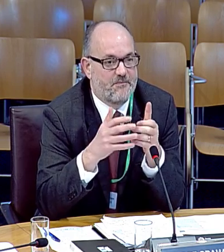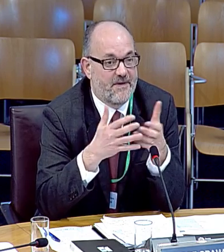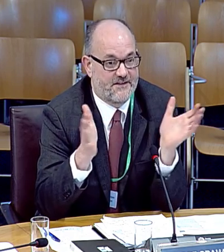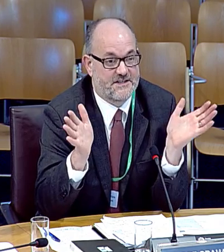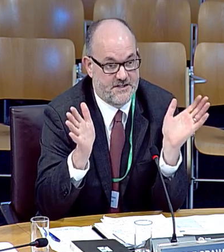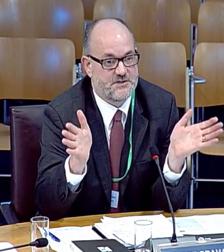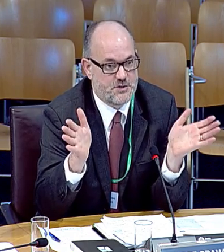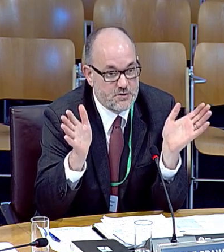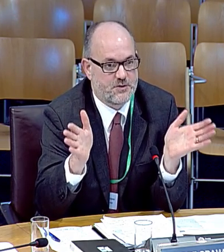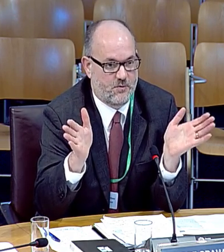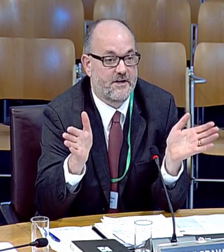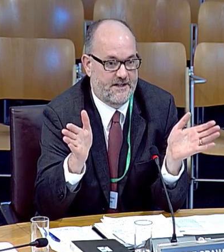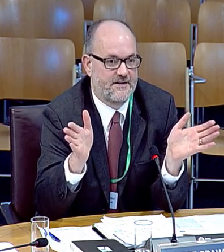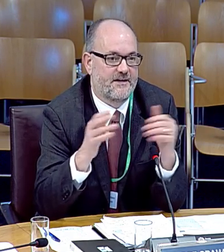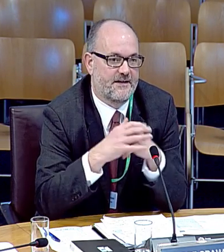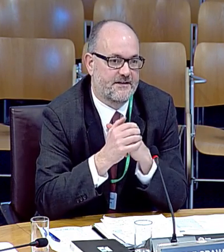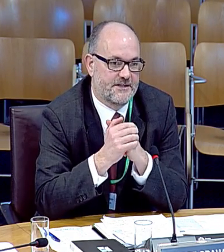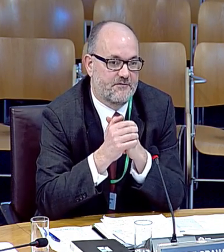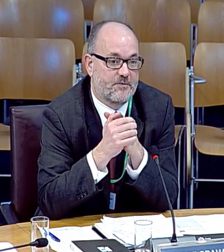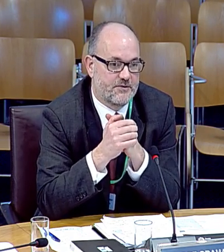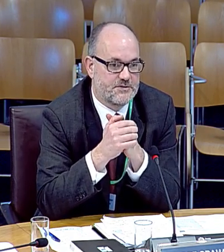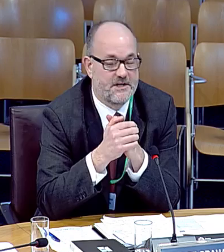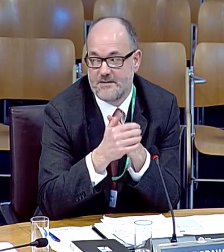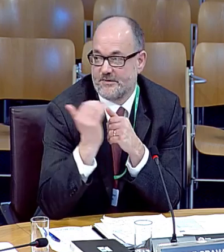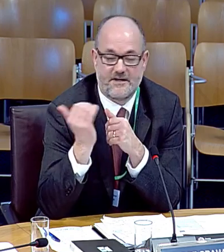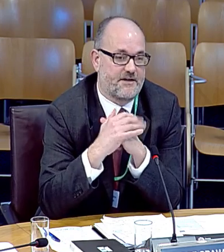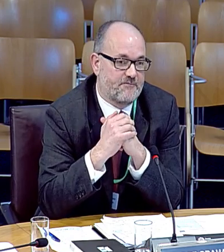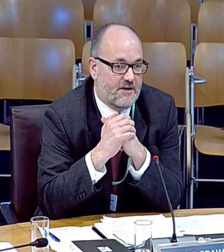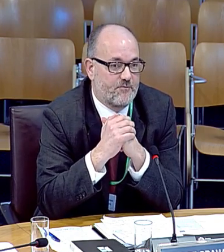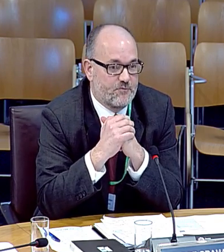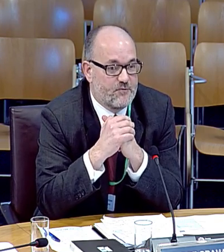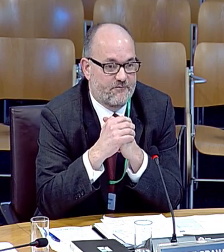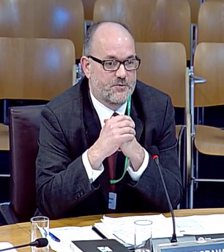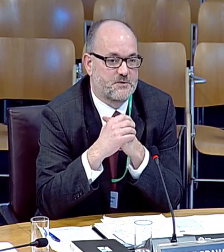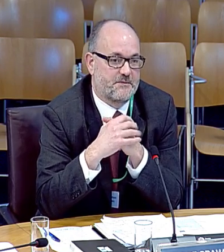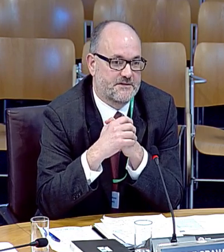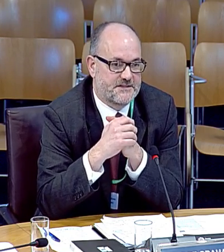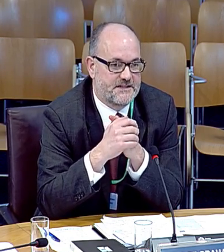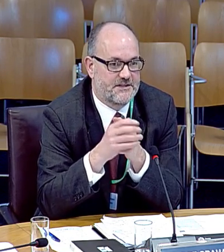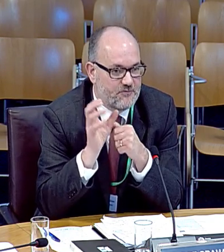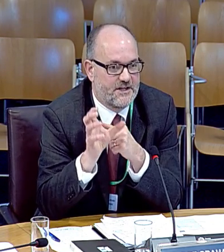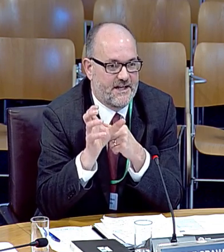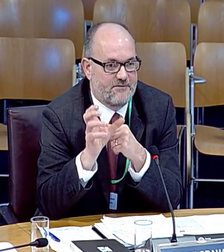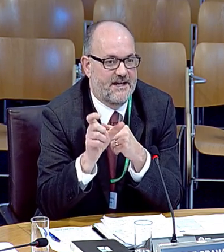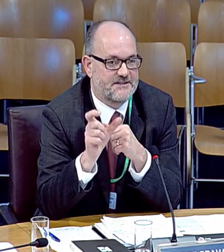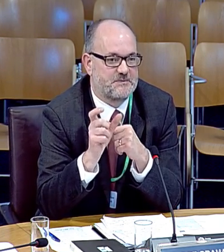make this an institution-wide kind of approach. But I reinforce what Mark's saying, that it really has to be a